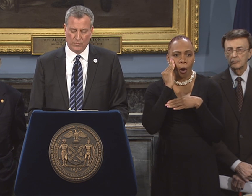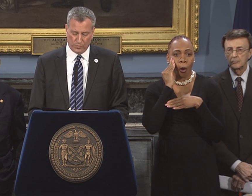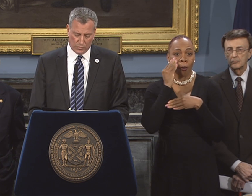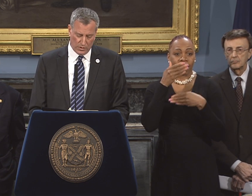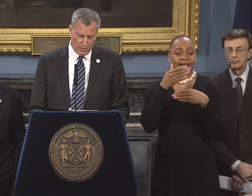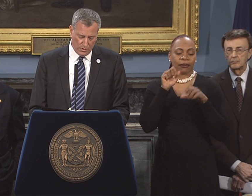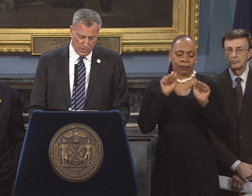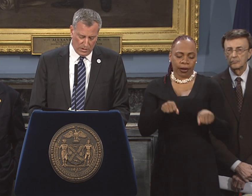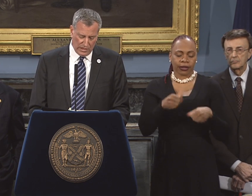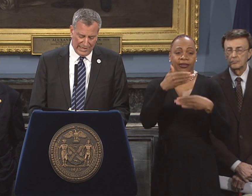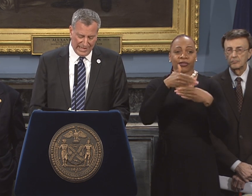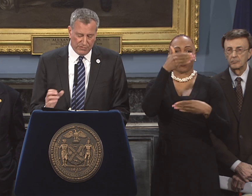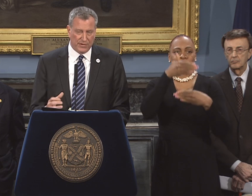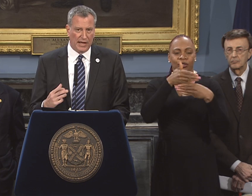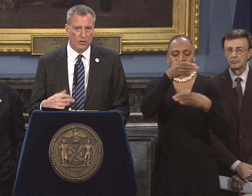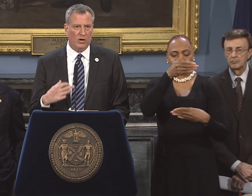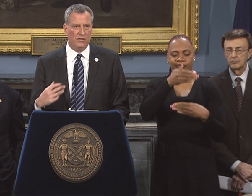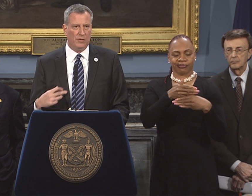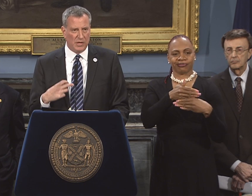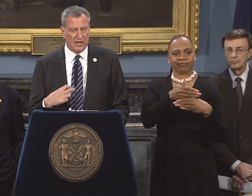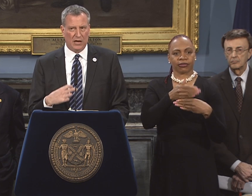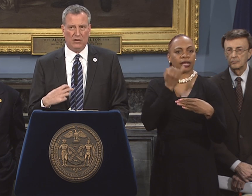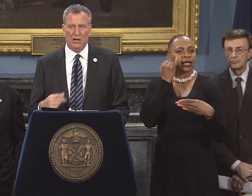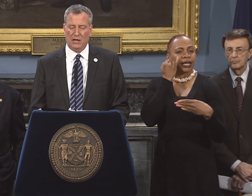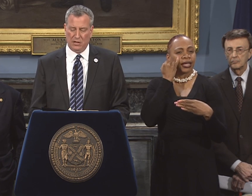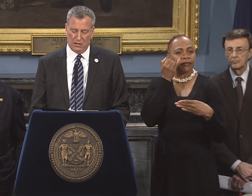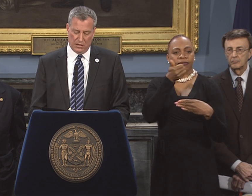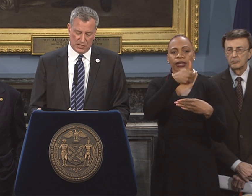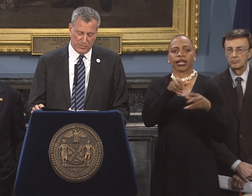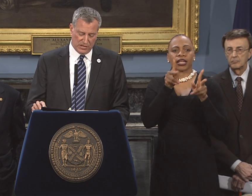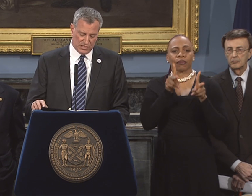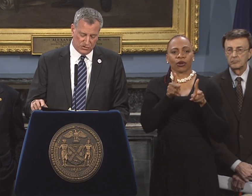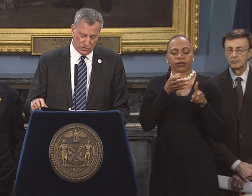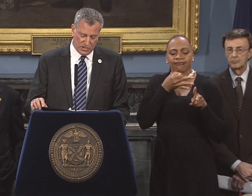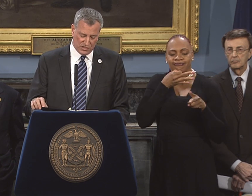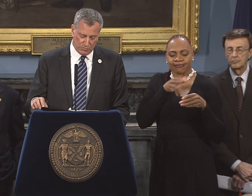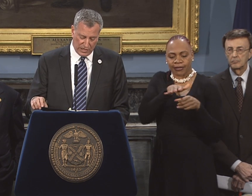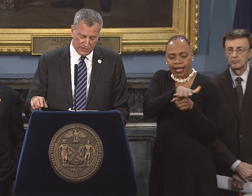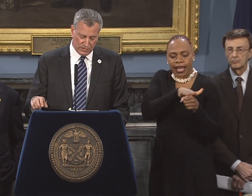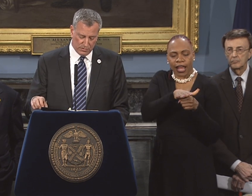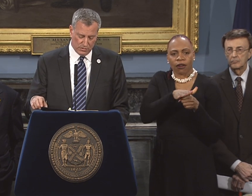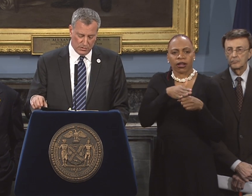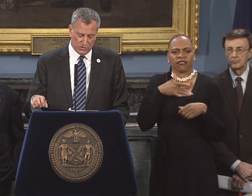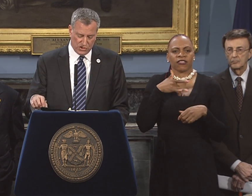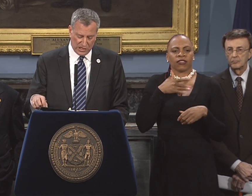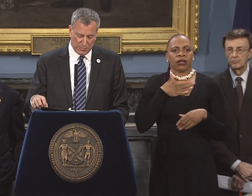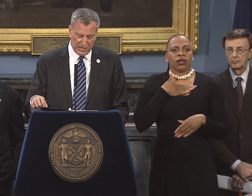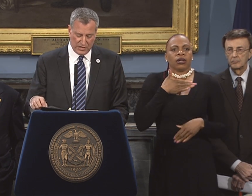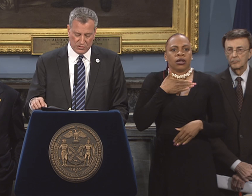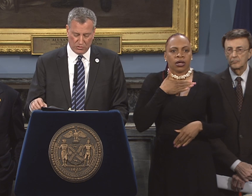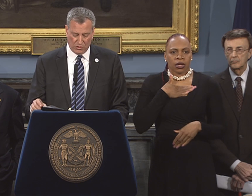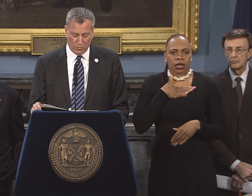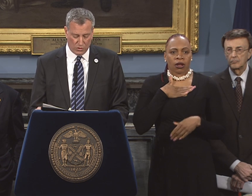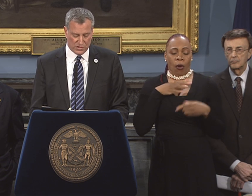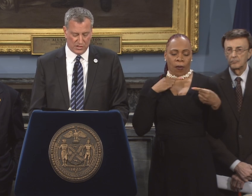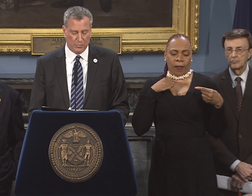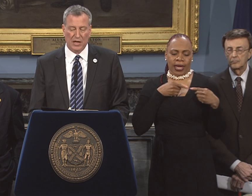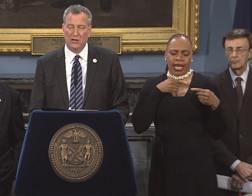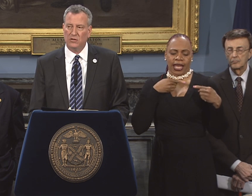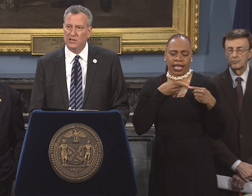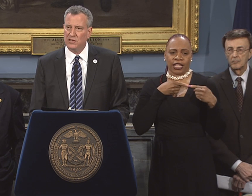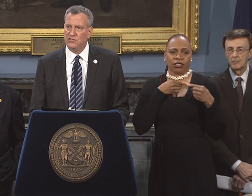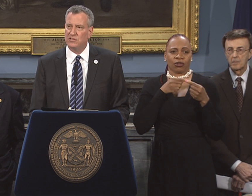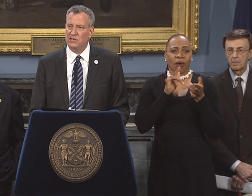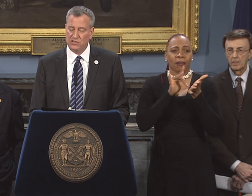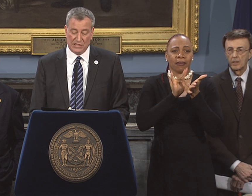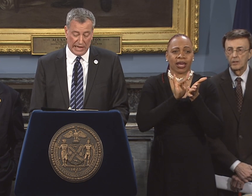closed. If anyone in the immediate area experiences shortness of breath, chest pains, or a worsening